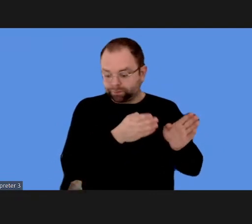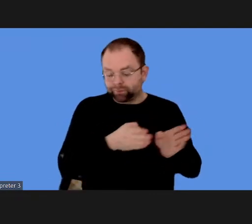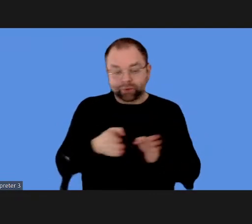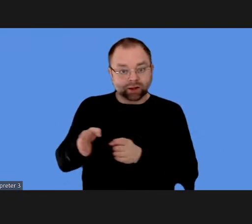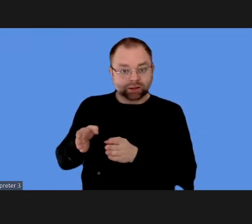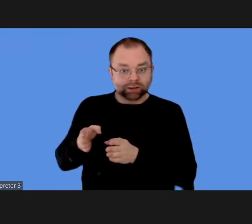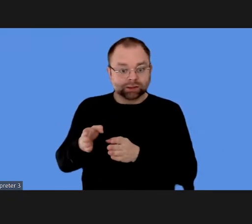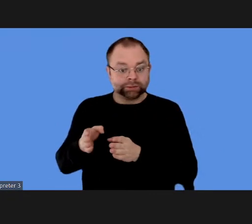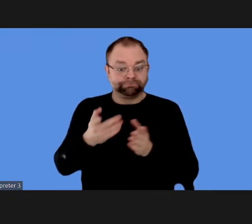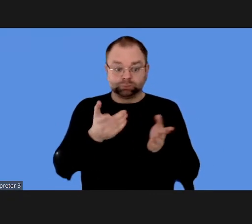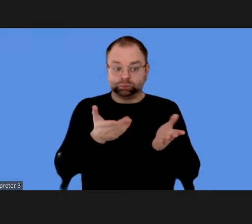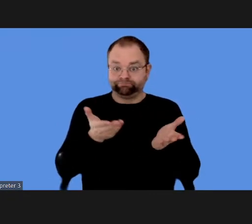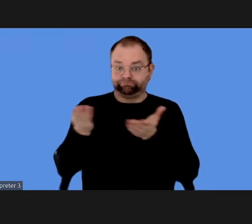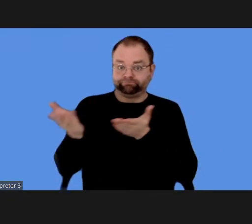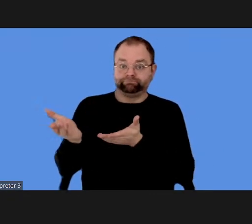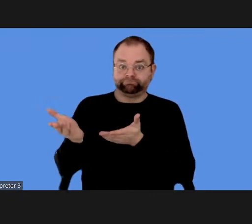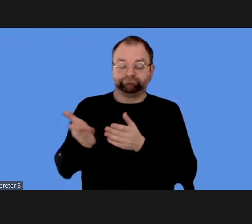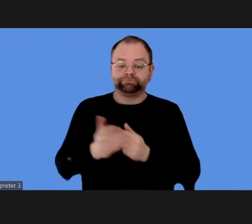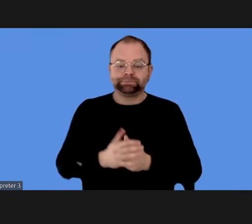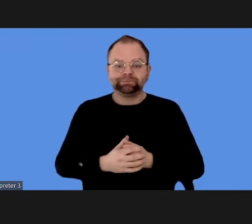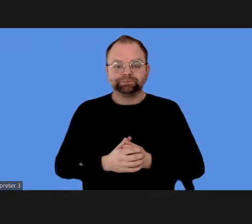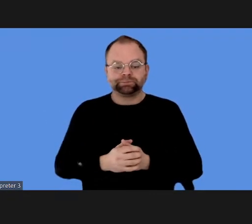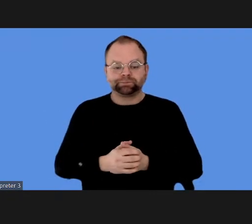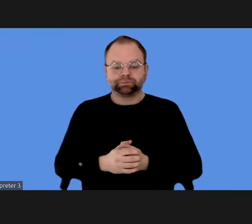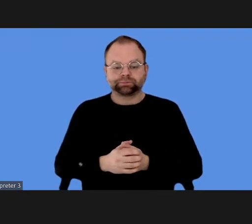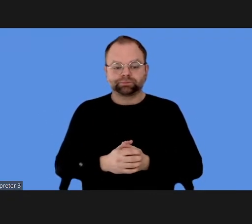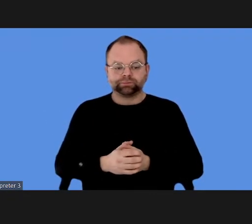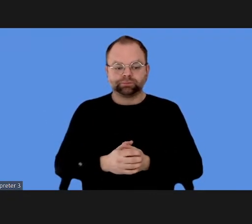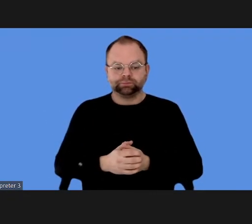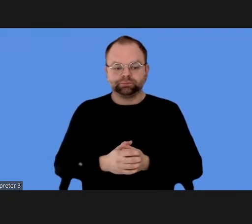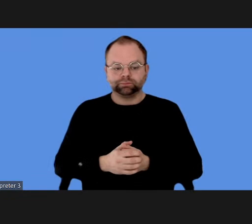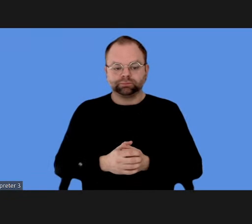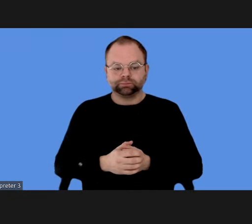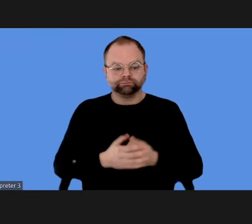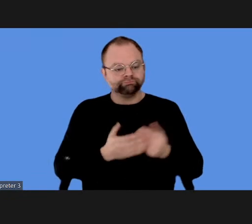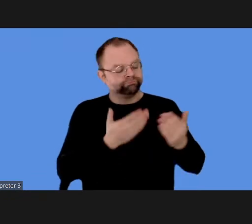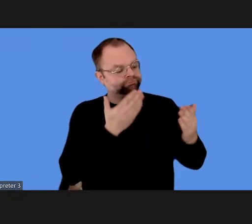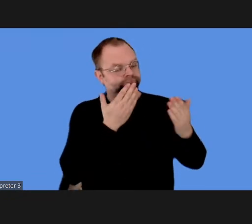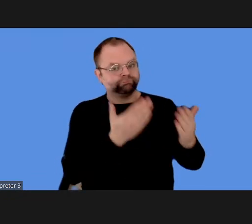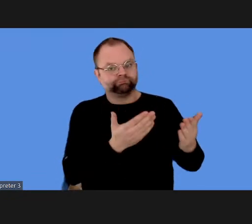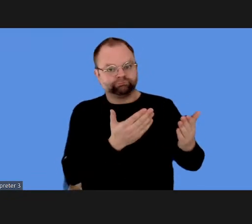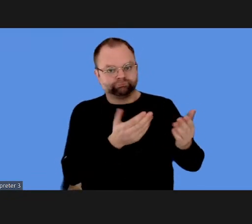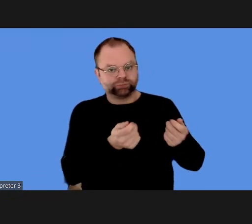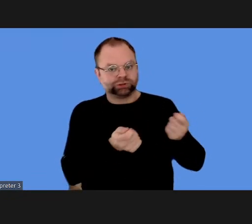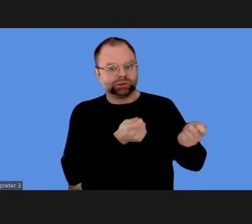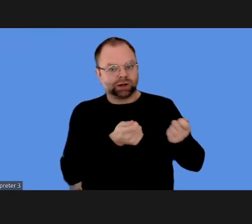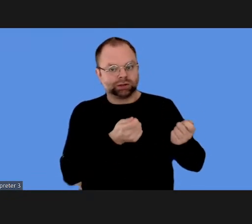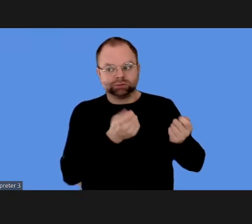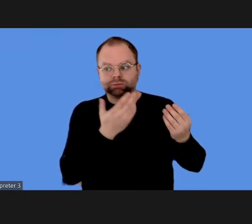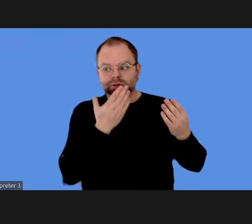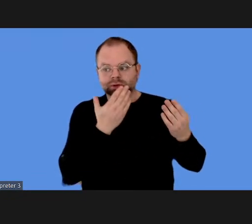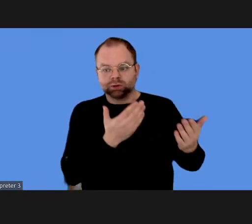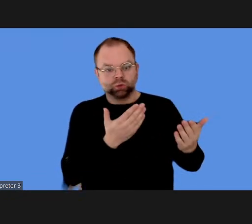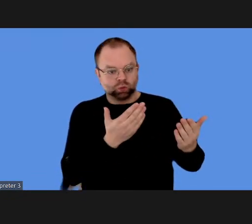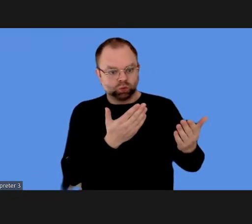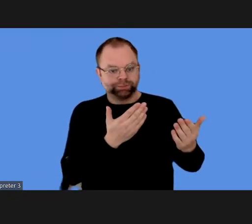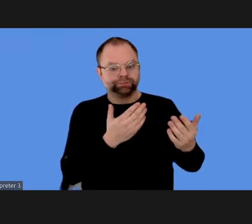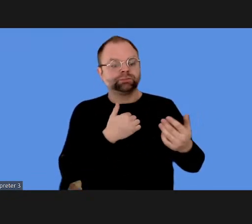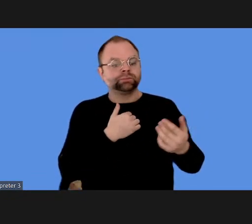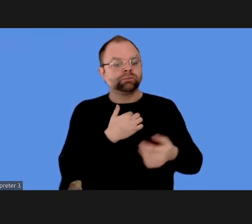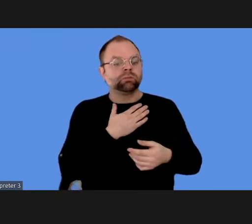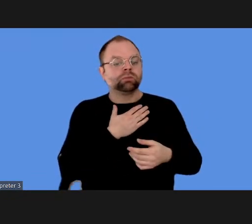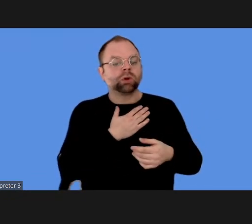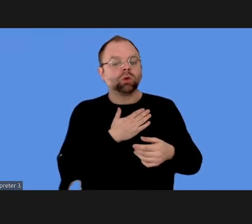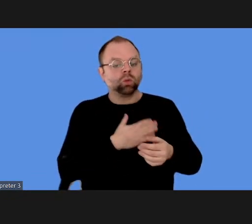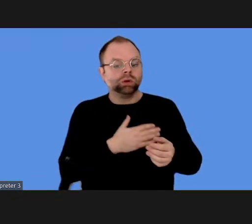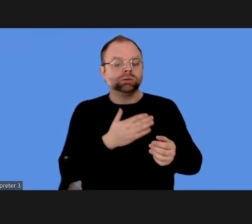a general, observations at the African level and in some of the areas also trying to reflect on the